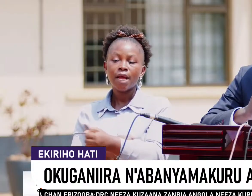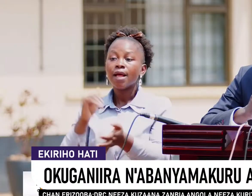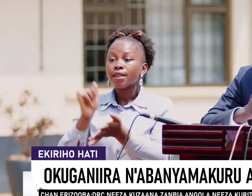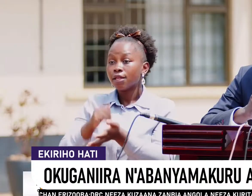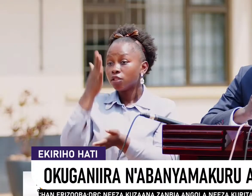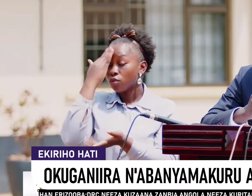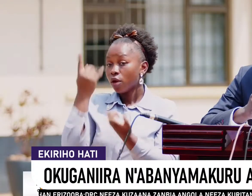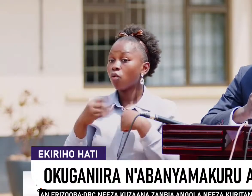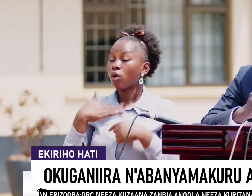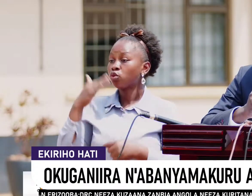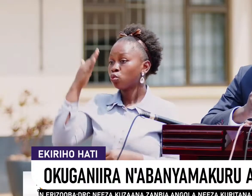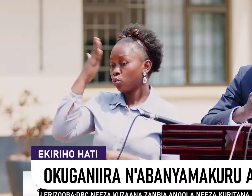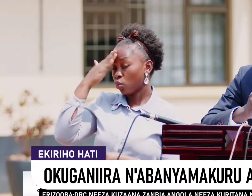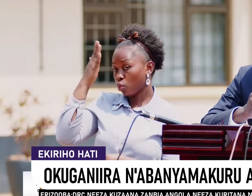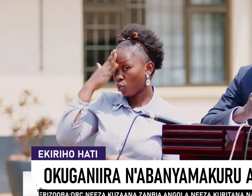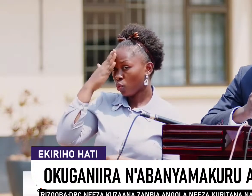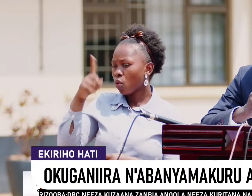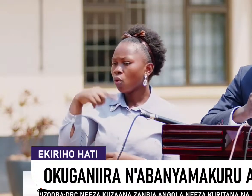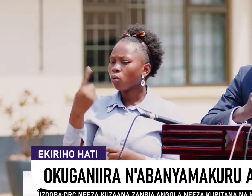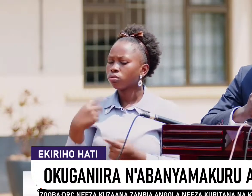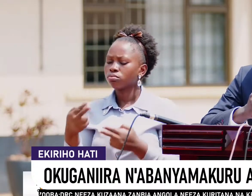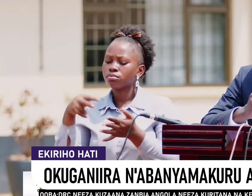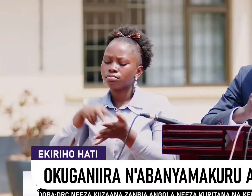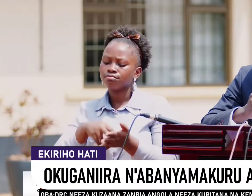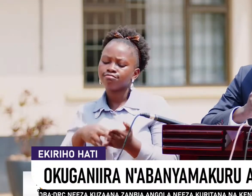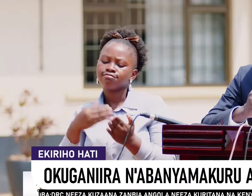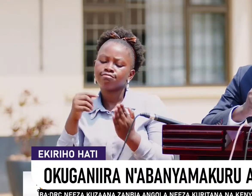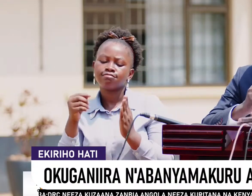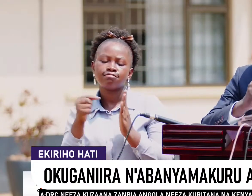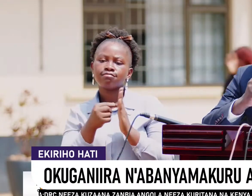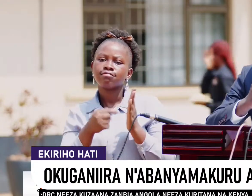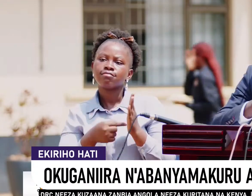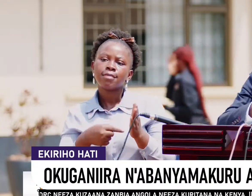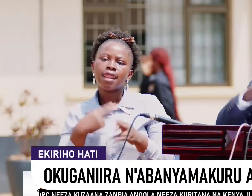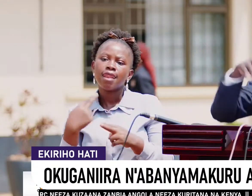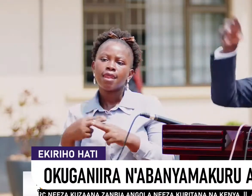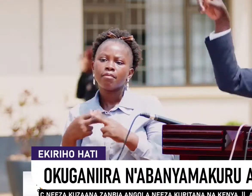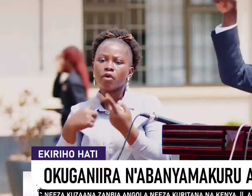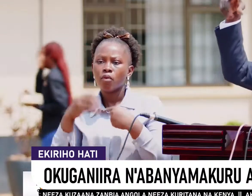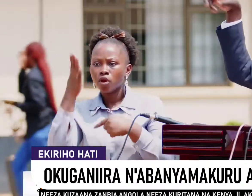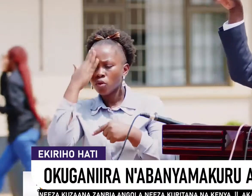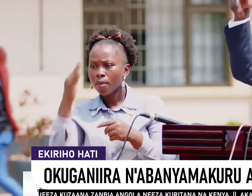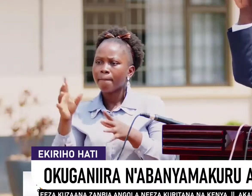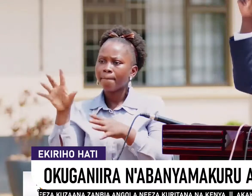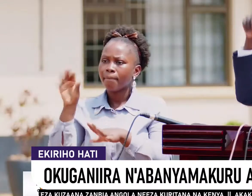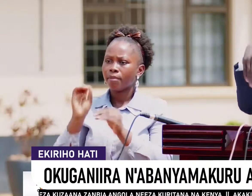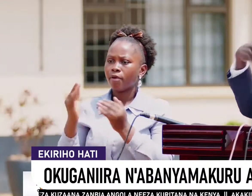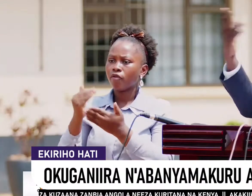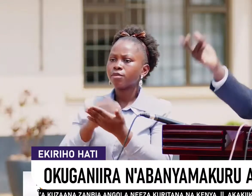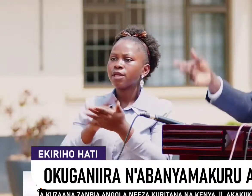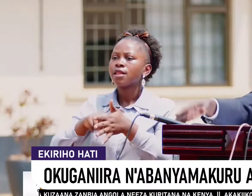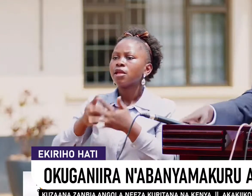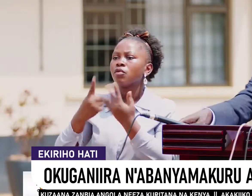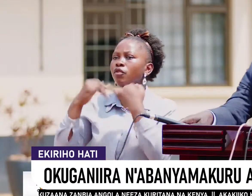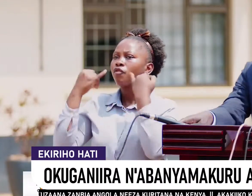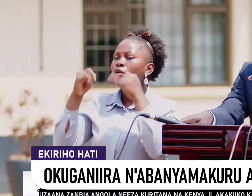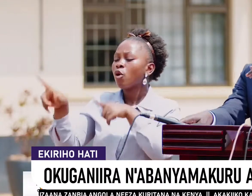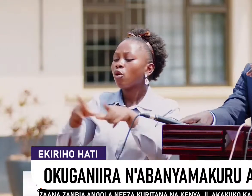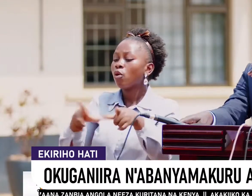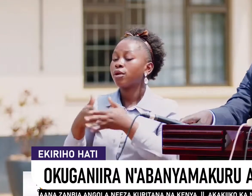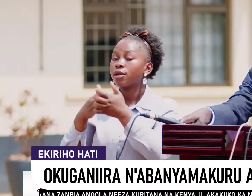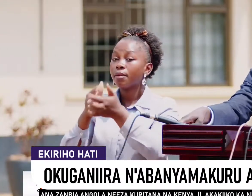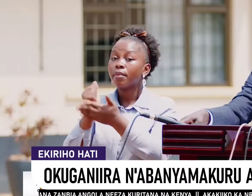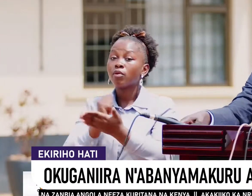That's why we want to know so and so has picked forms, and then we notify the local leadership, because at times